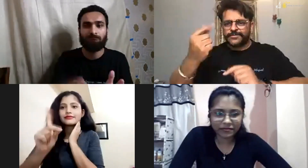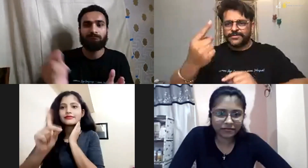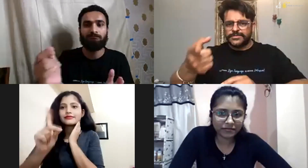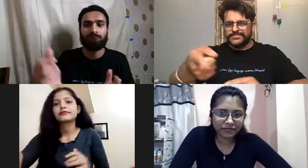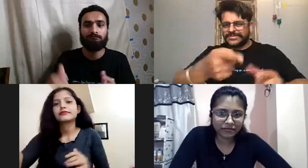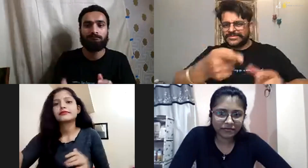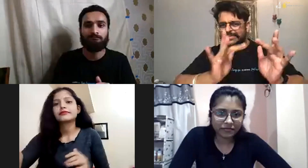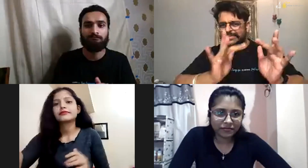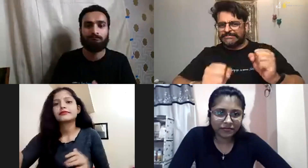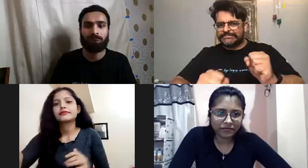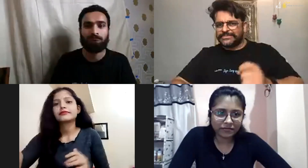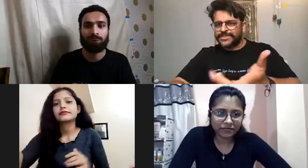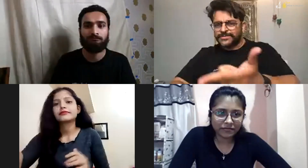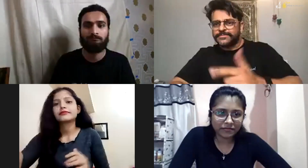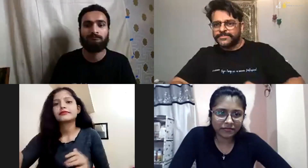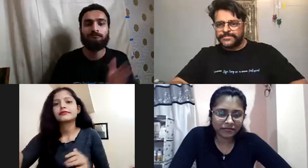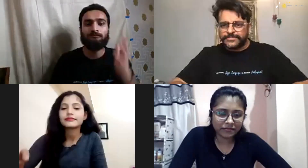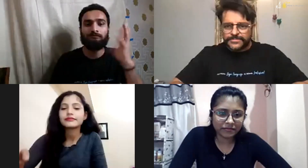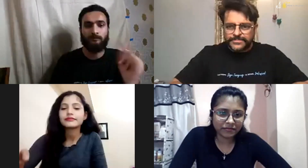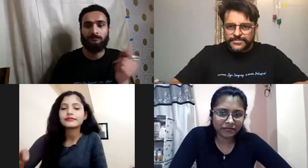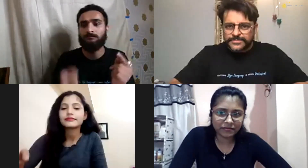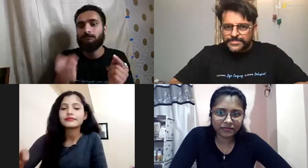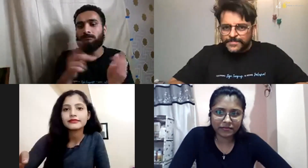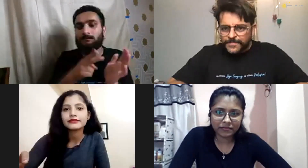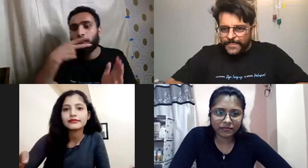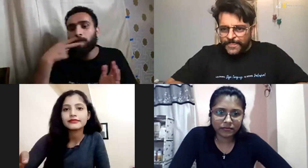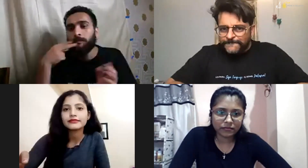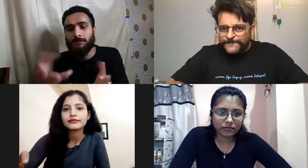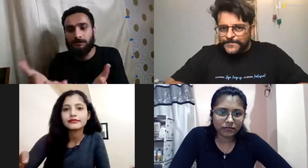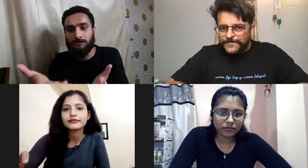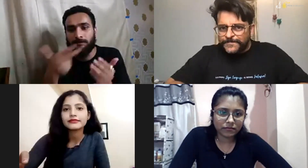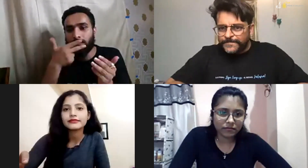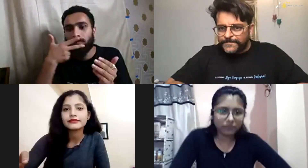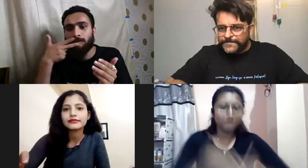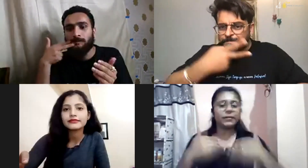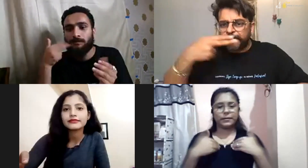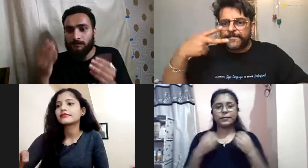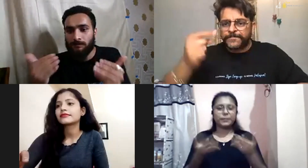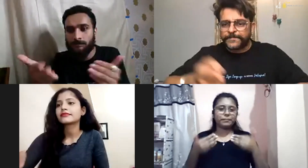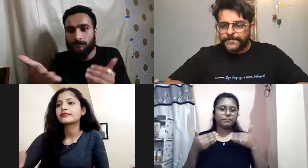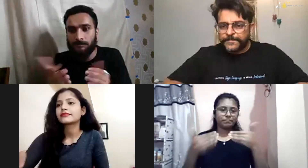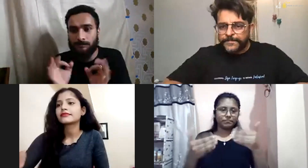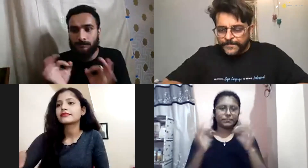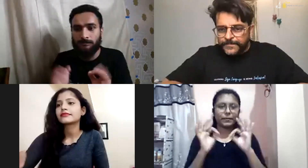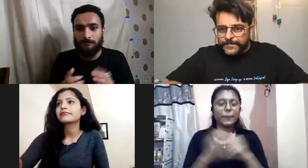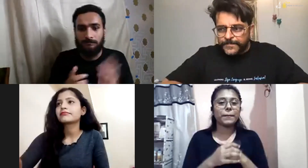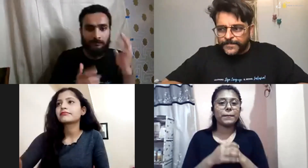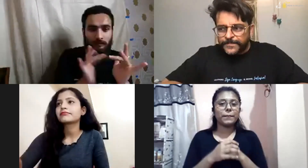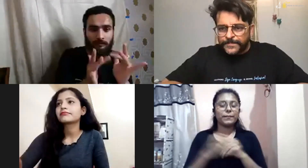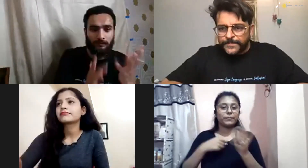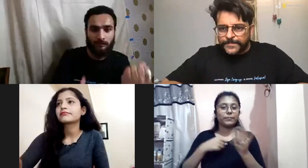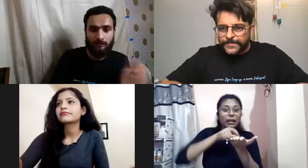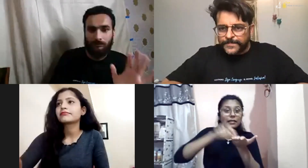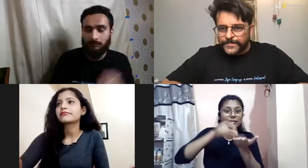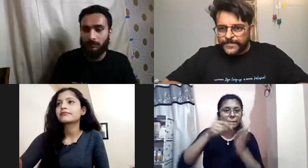Nikita, you can go ahead. I think Mansi's internet's a bit shaky. Nikita, you can.